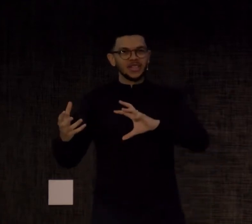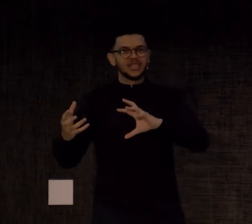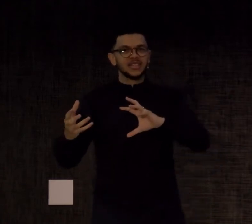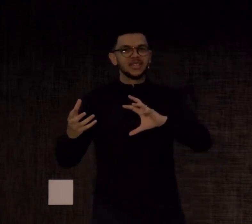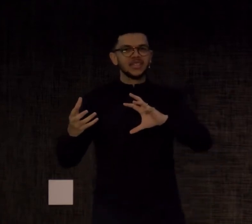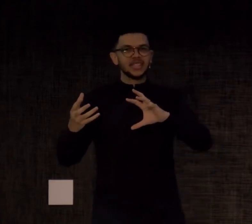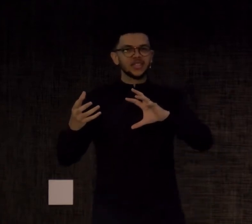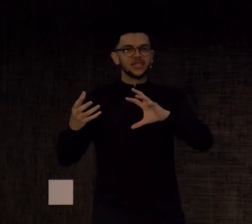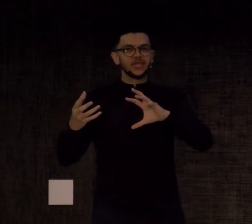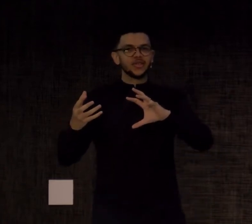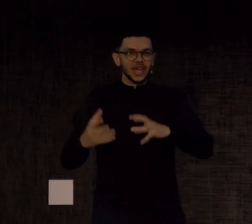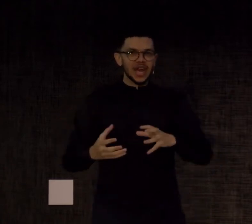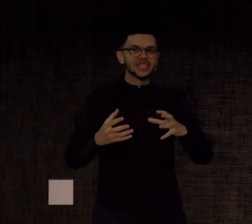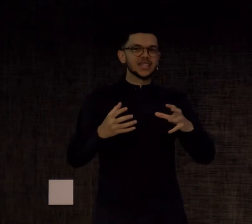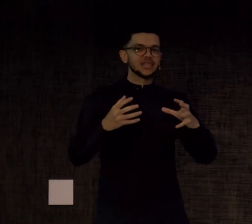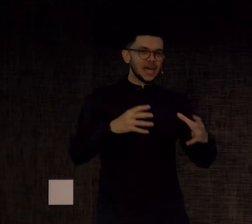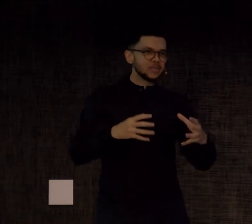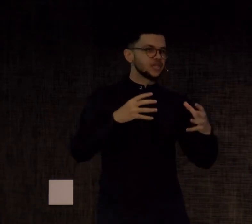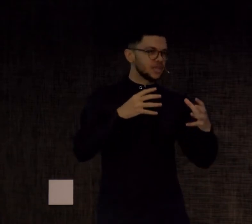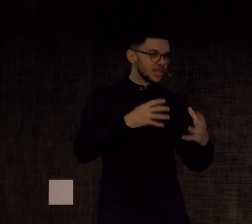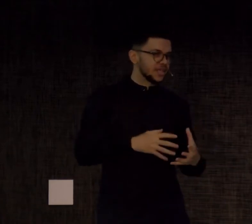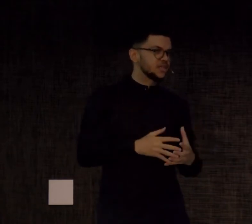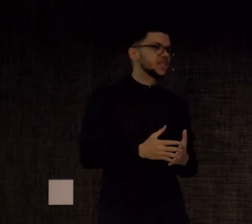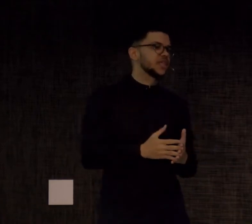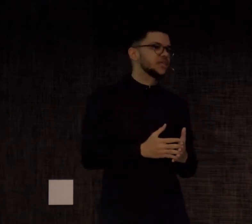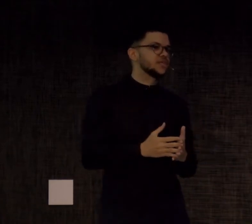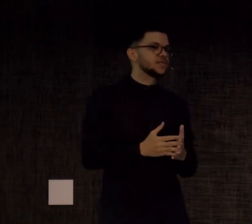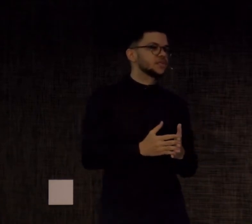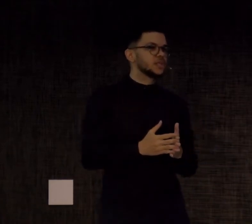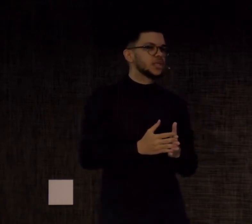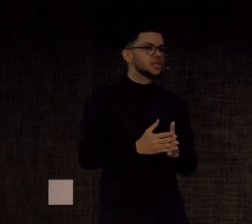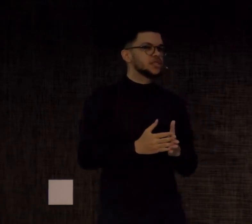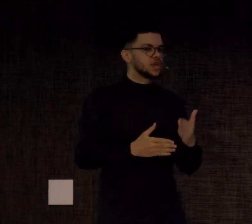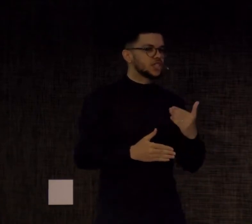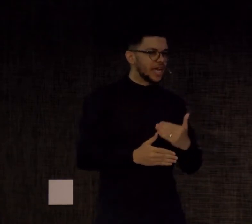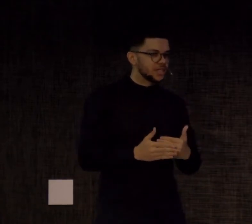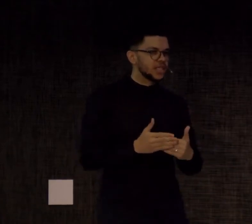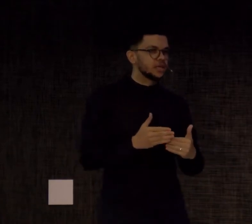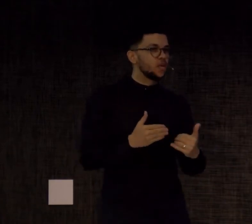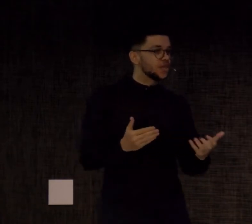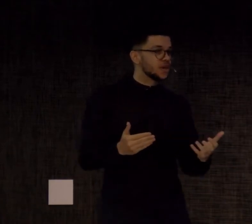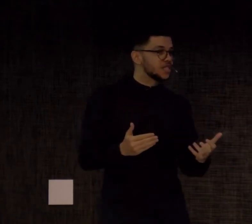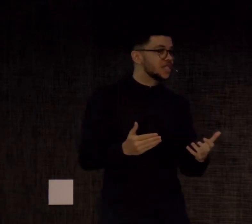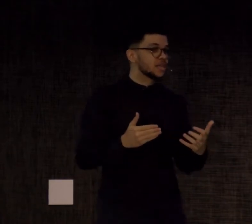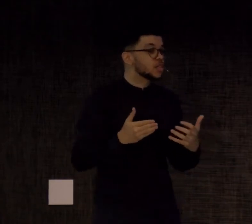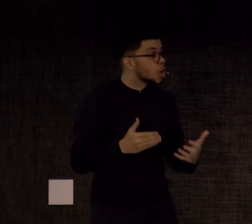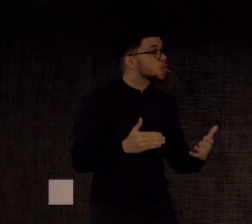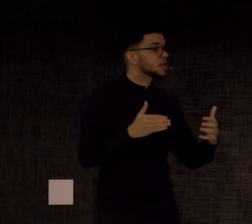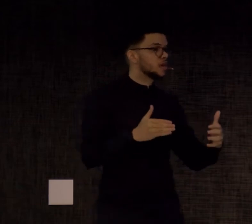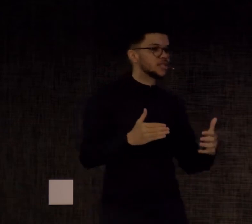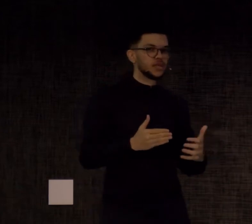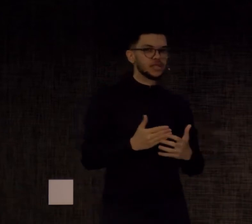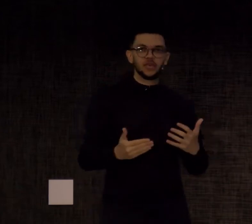all need to realize that it's time to start thinking differently, to start challenging orthodoxies and to go